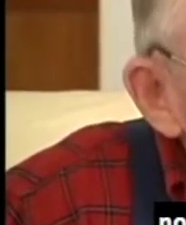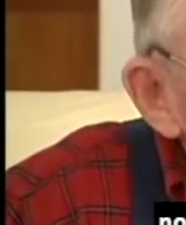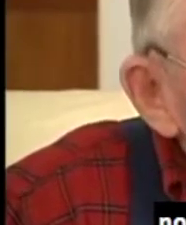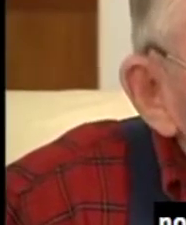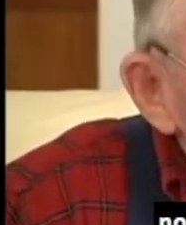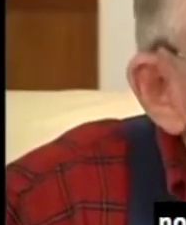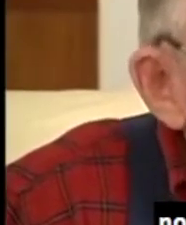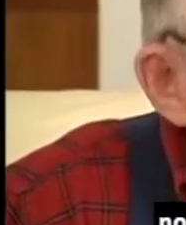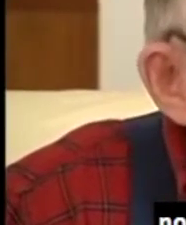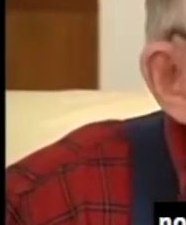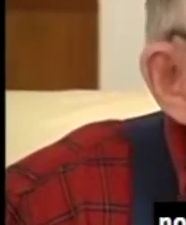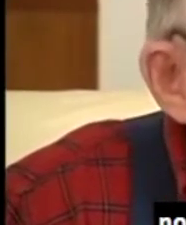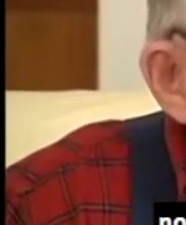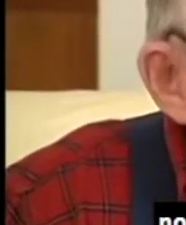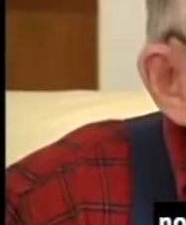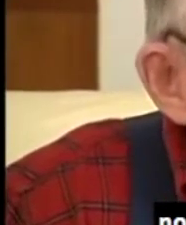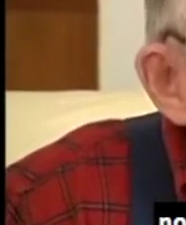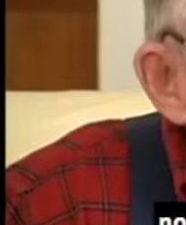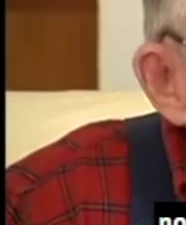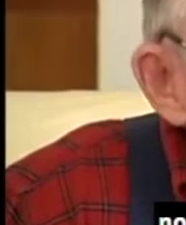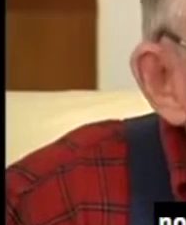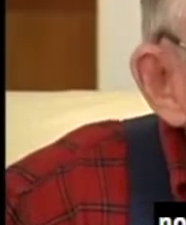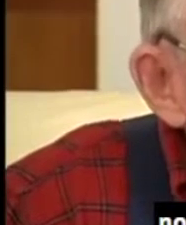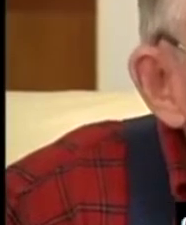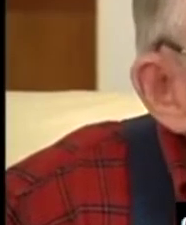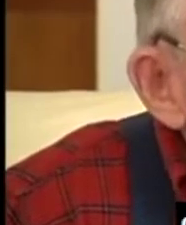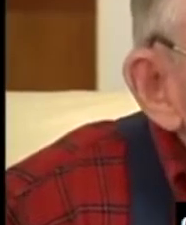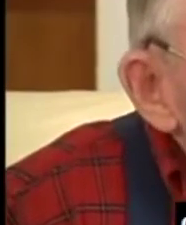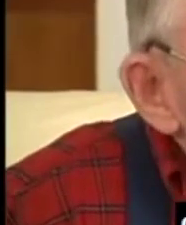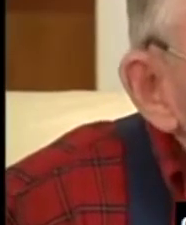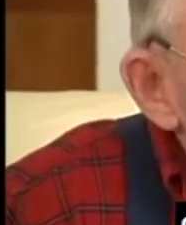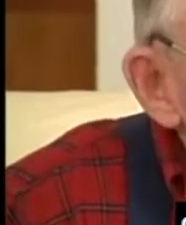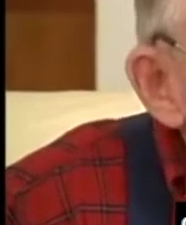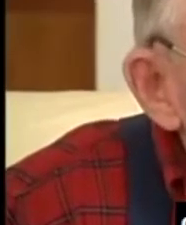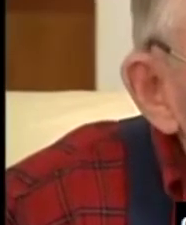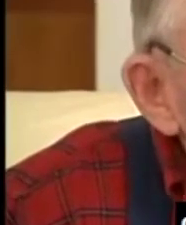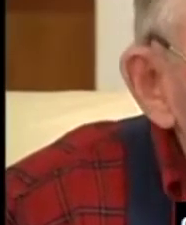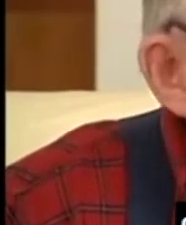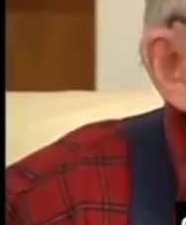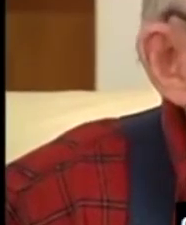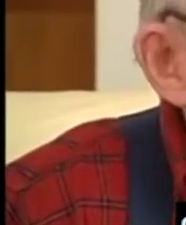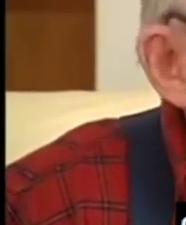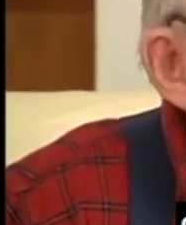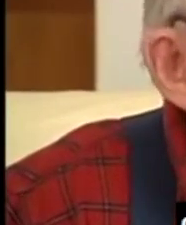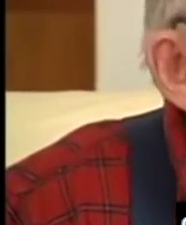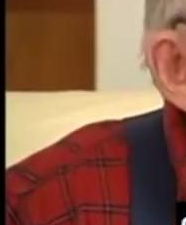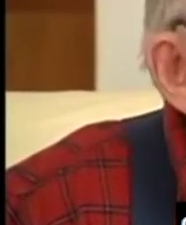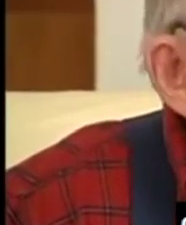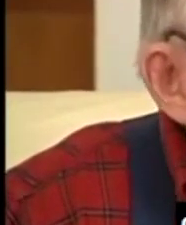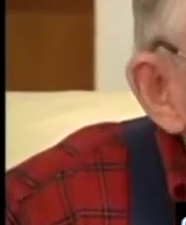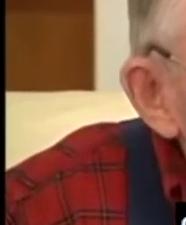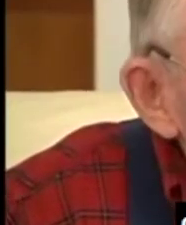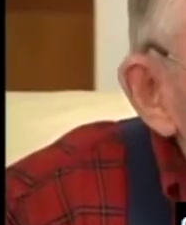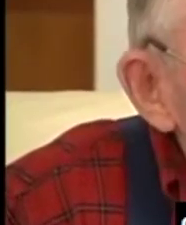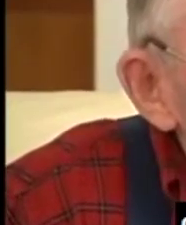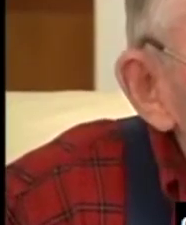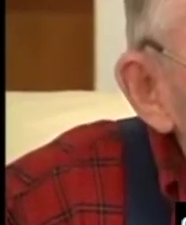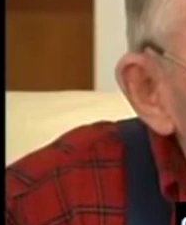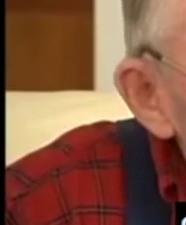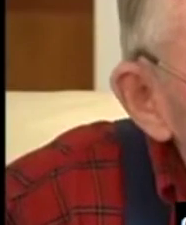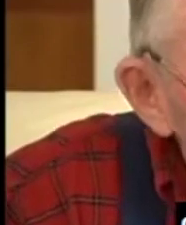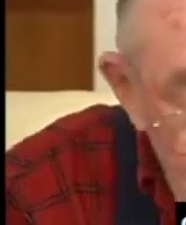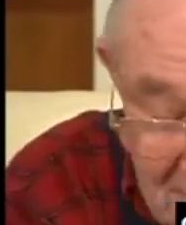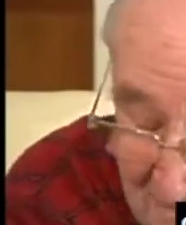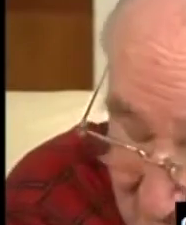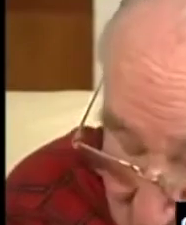deaf. But as I say, for a year or two they thought he was because he didn't say anything. I don't know whether he didn't cry or what, but he didn't